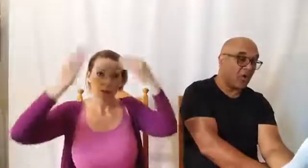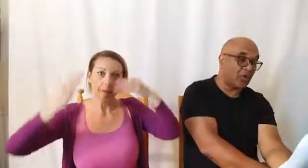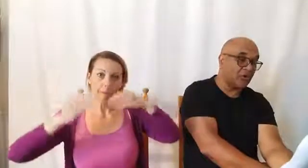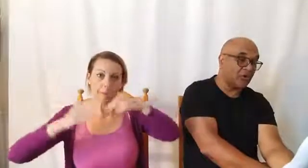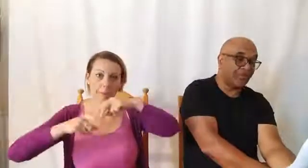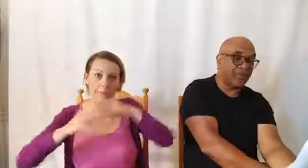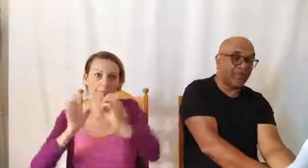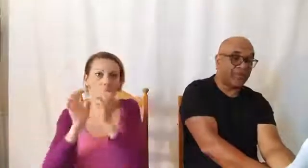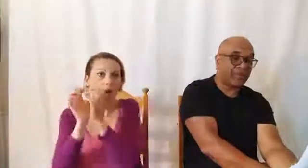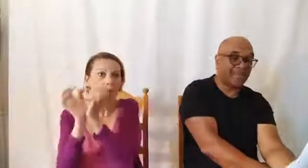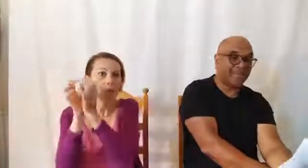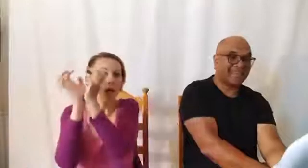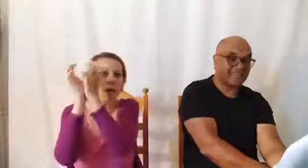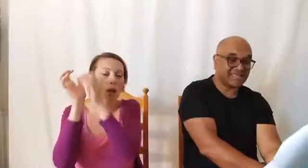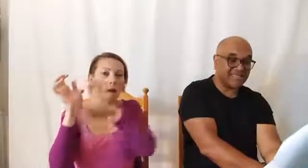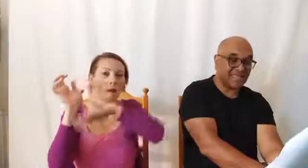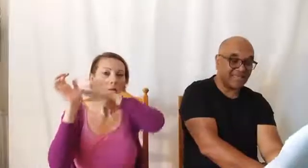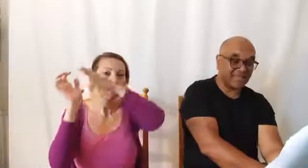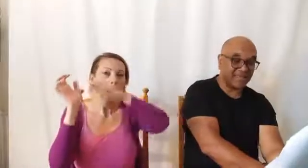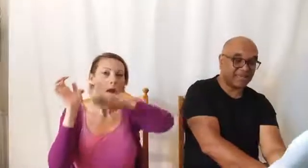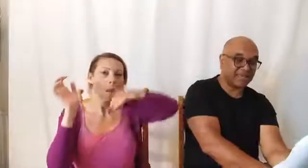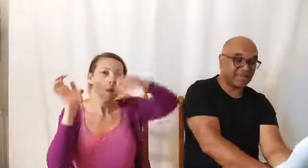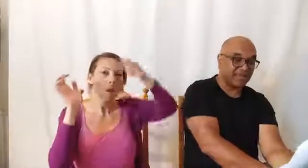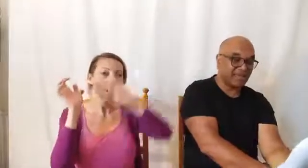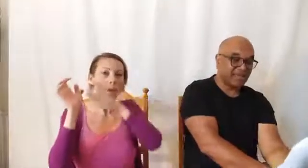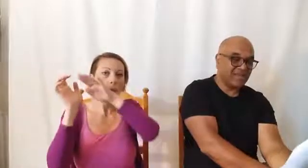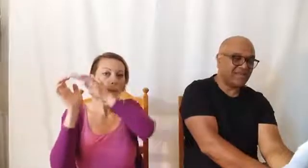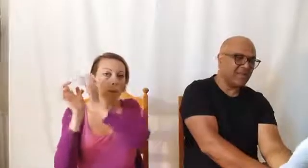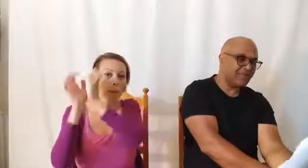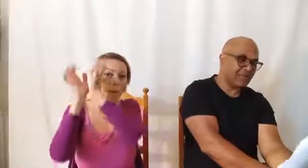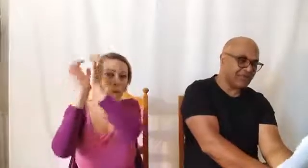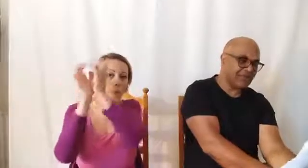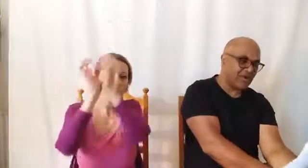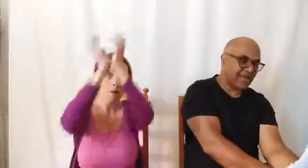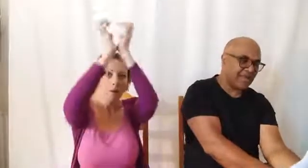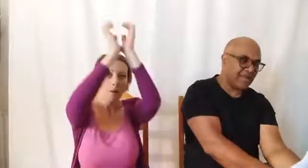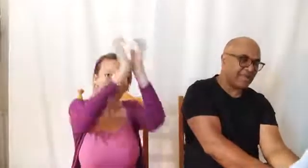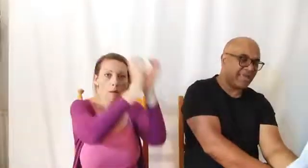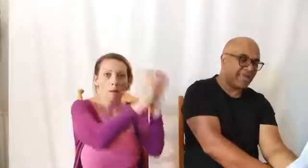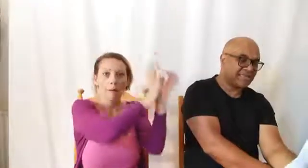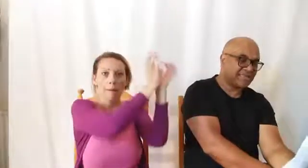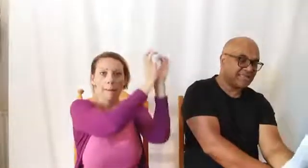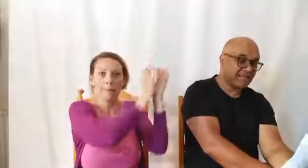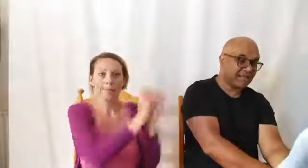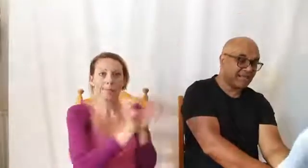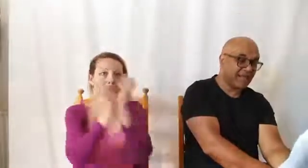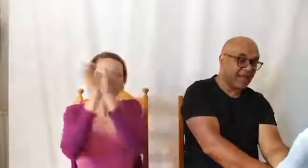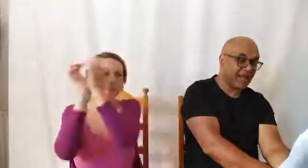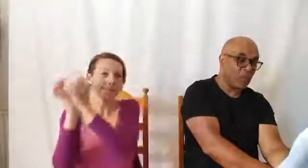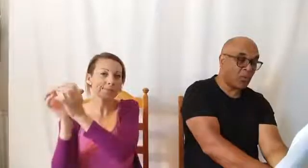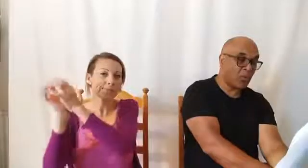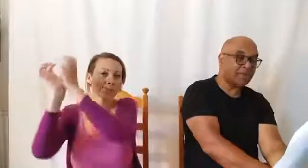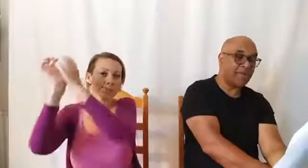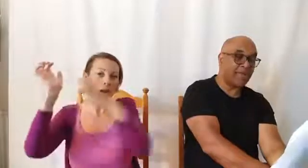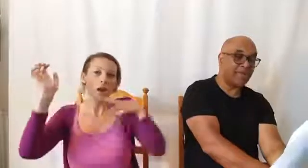with nothing but endless sea ahead. He started feeling tired, and he began to sink down, down, until